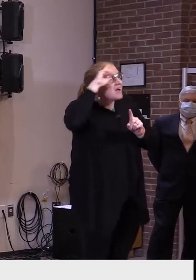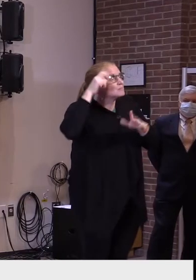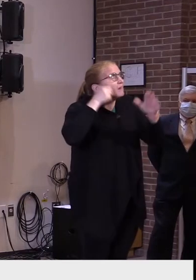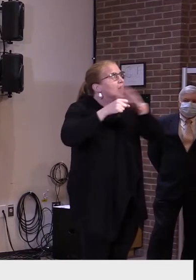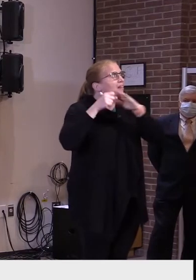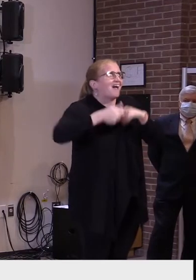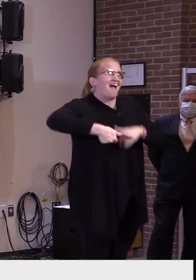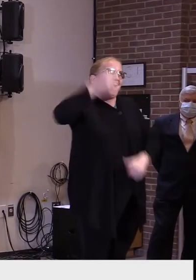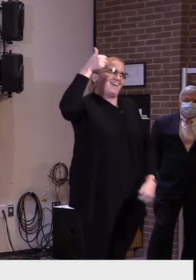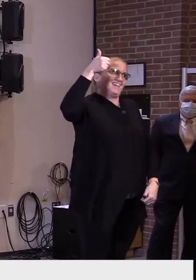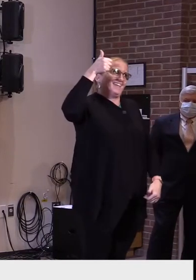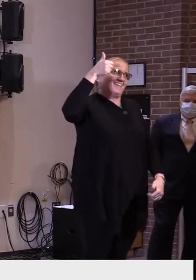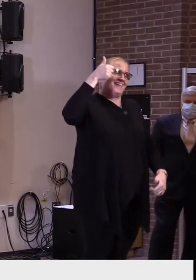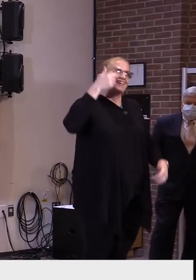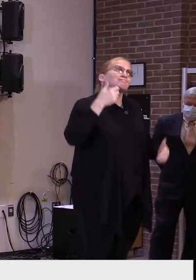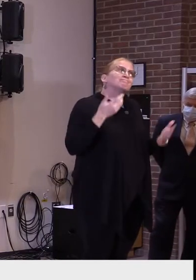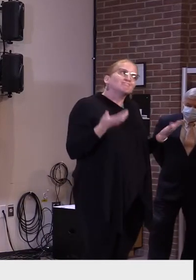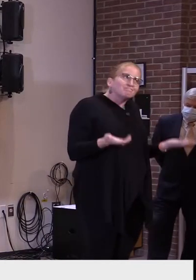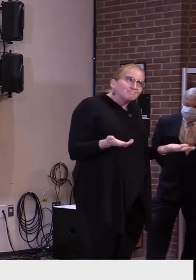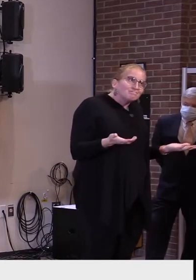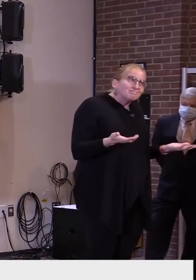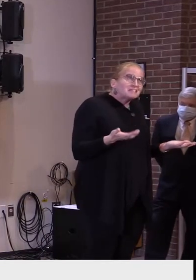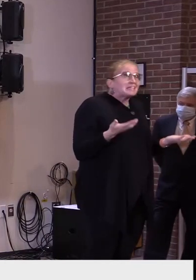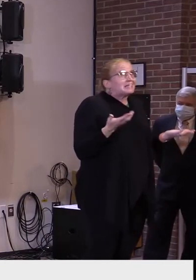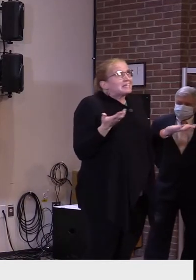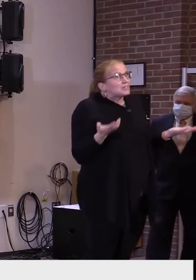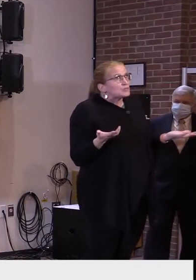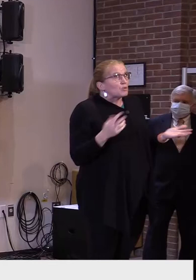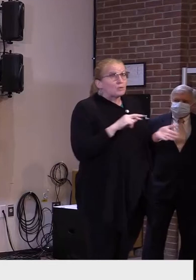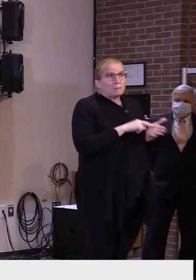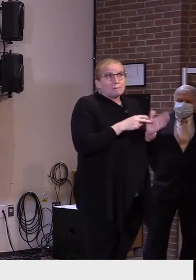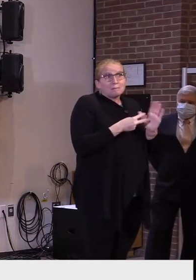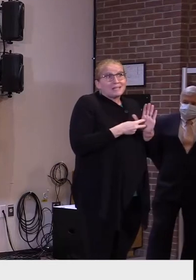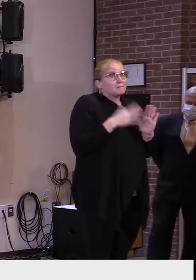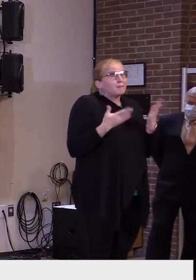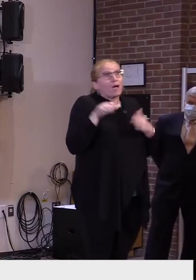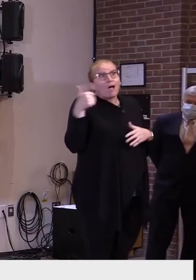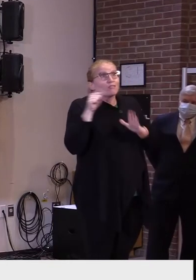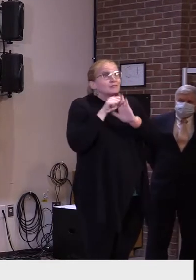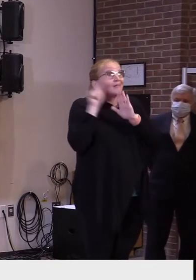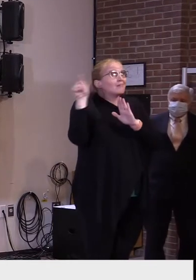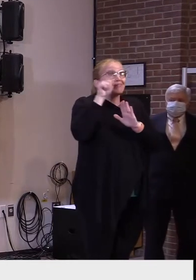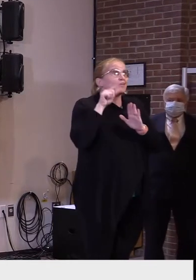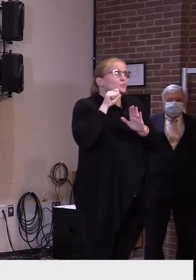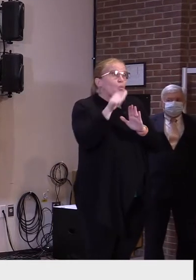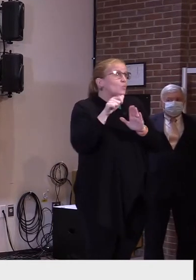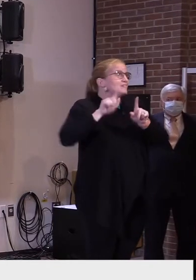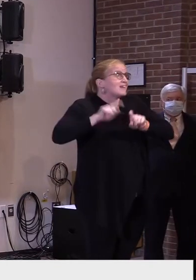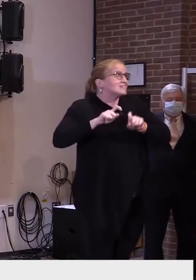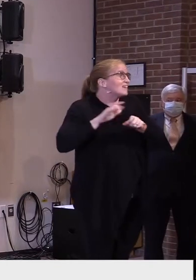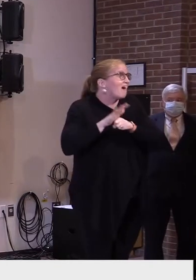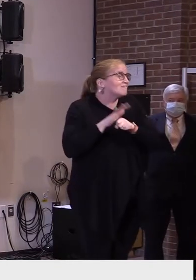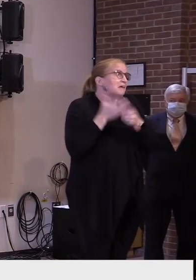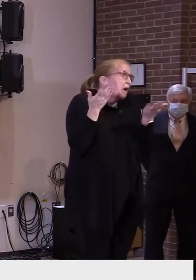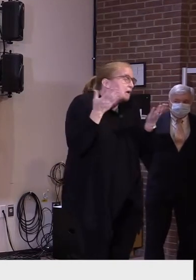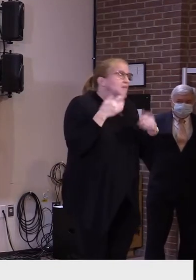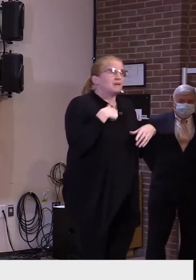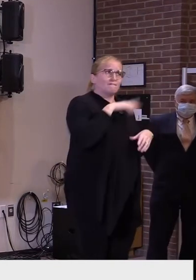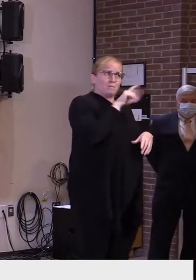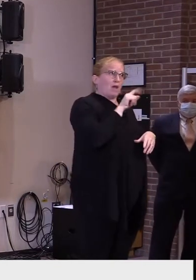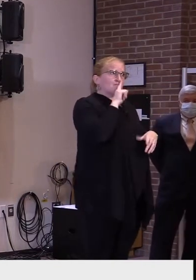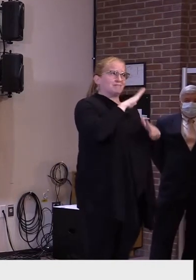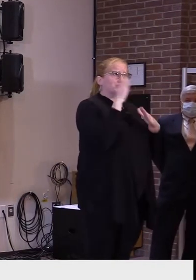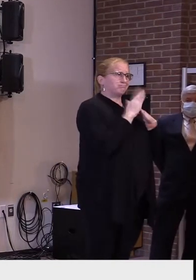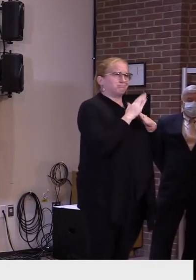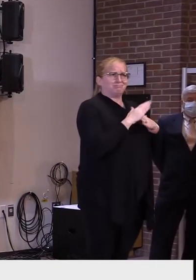So again, that could mean that they're not testing as much. We have a very robust testing, one of